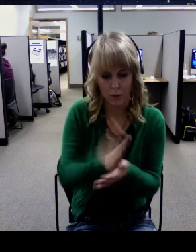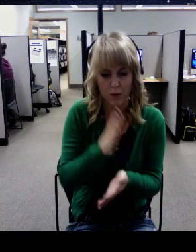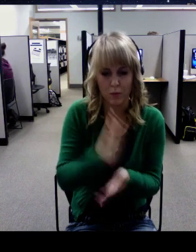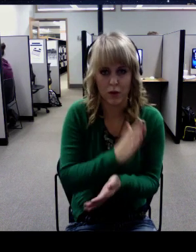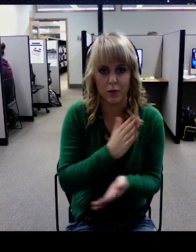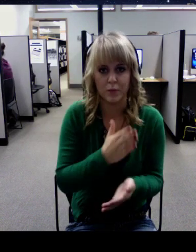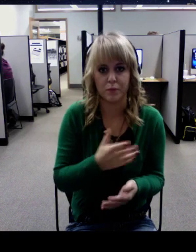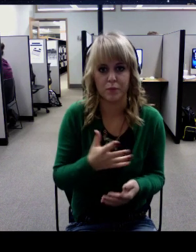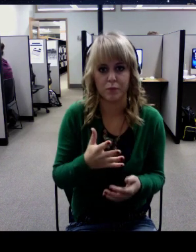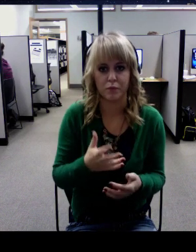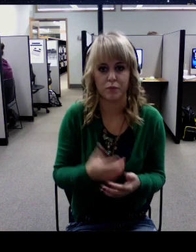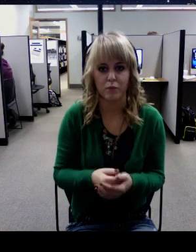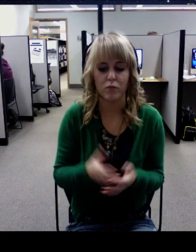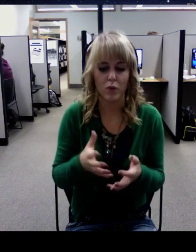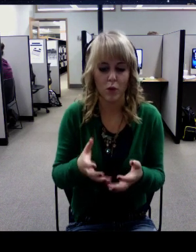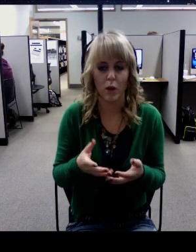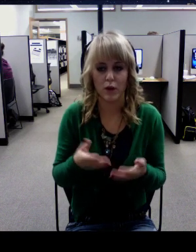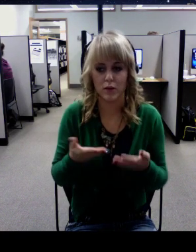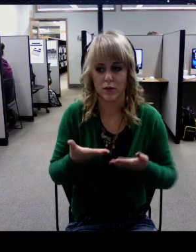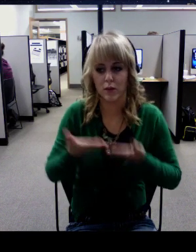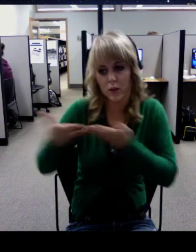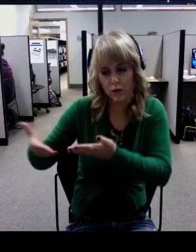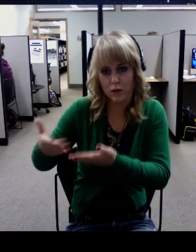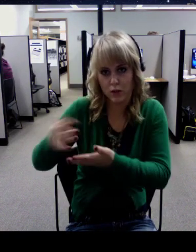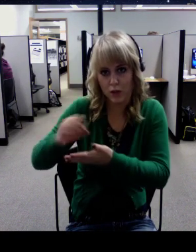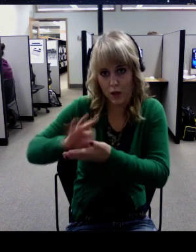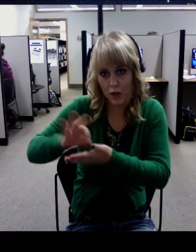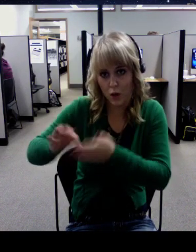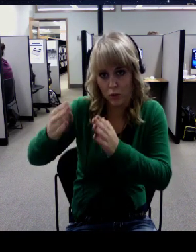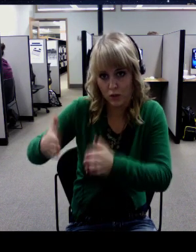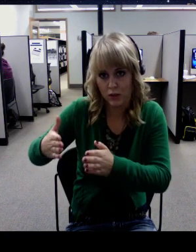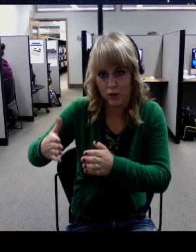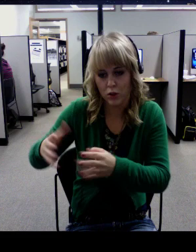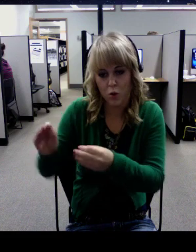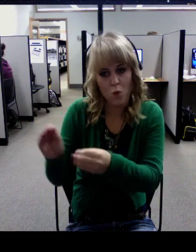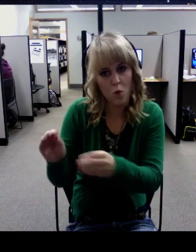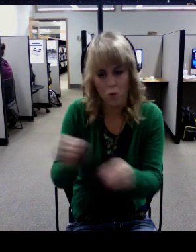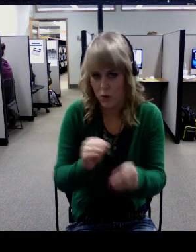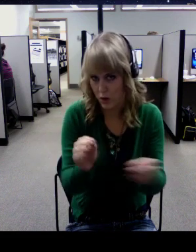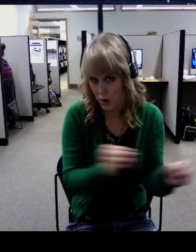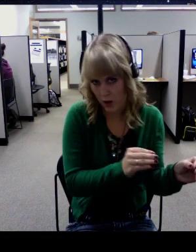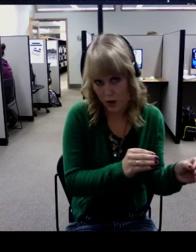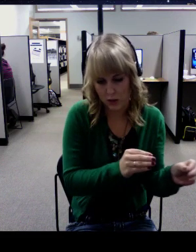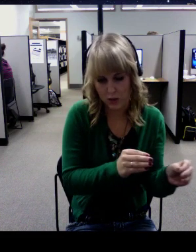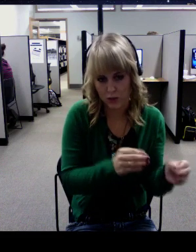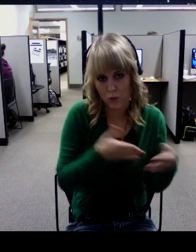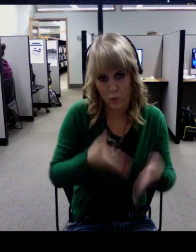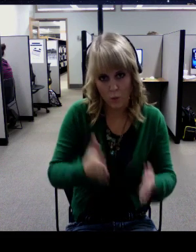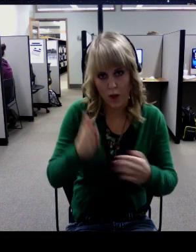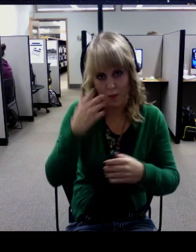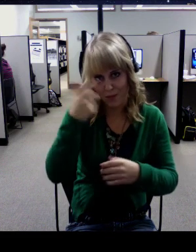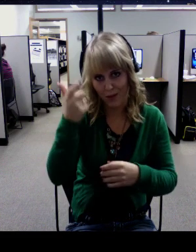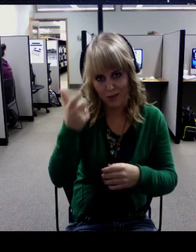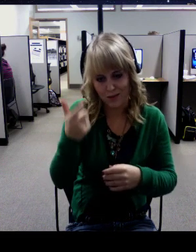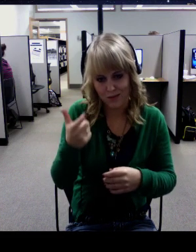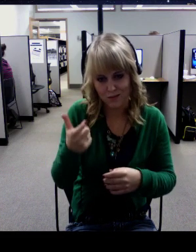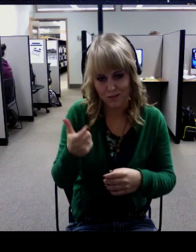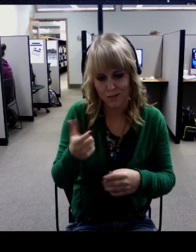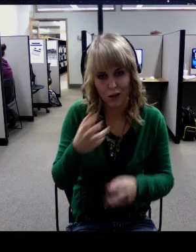them in the most organized manner. I've received boxes of receipts and information and